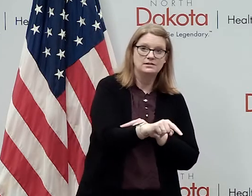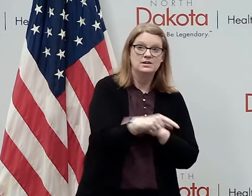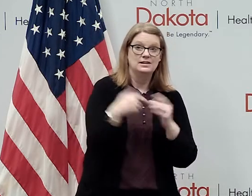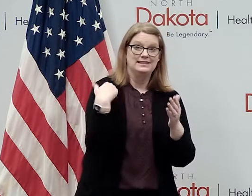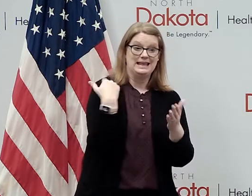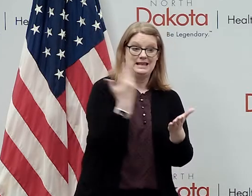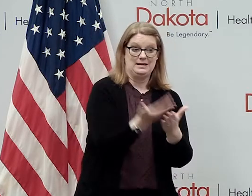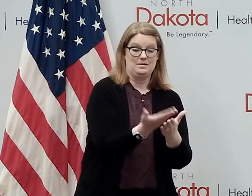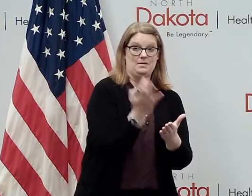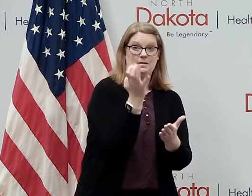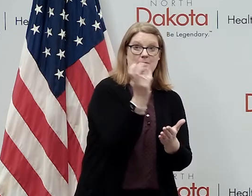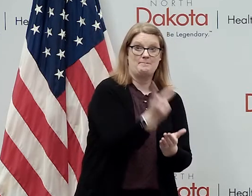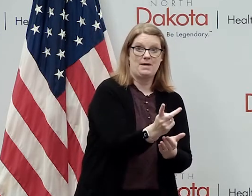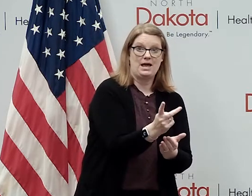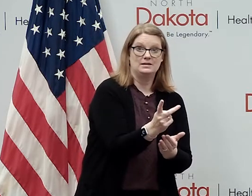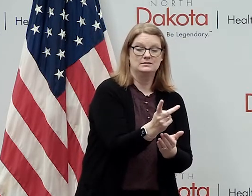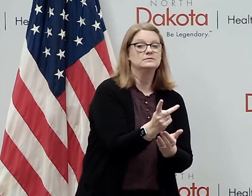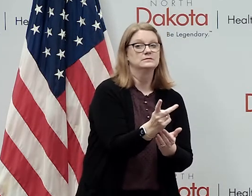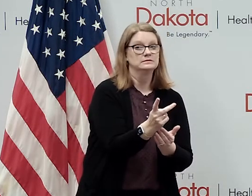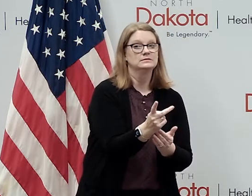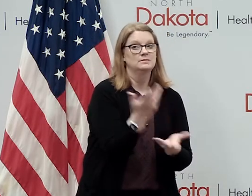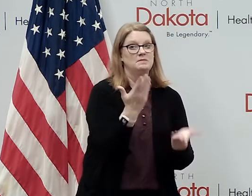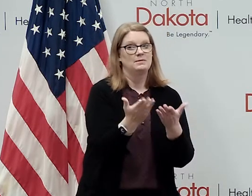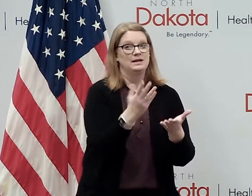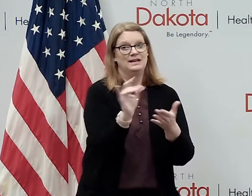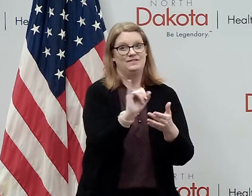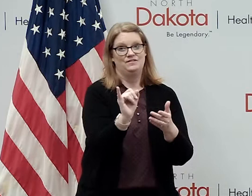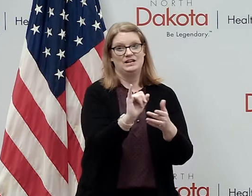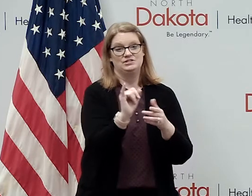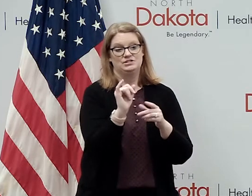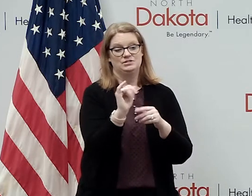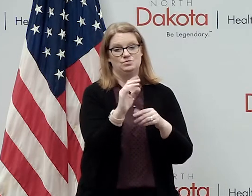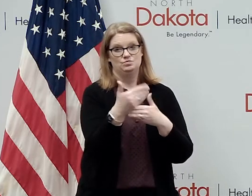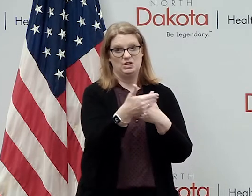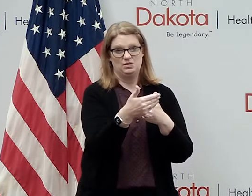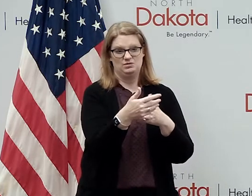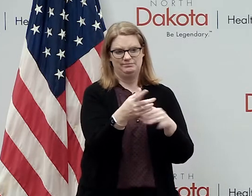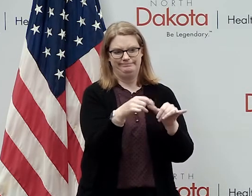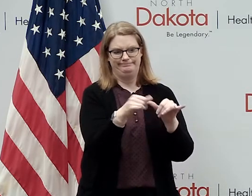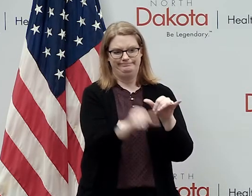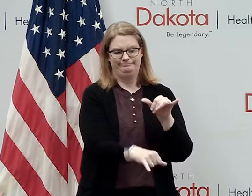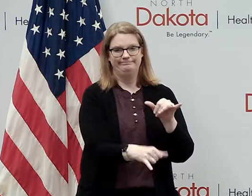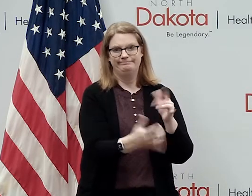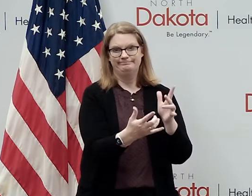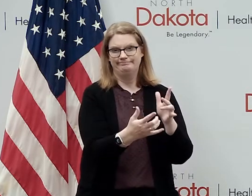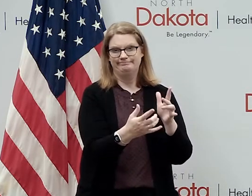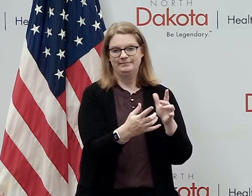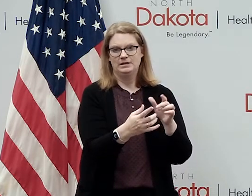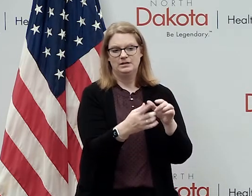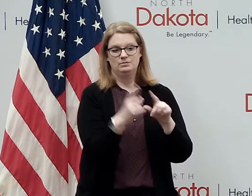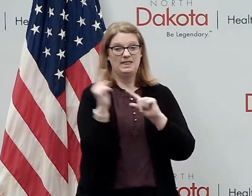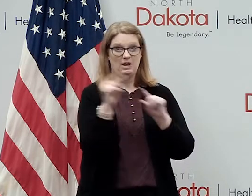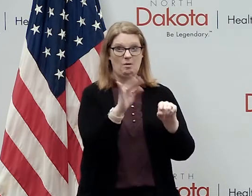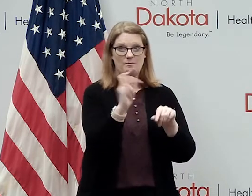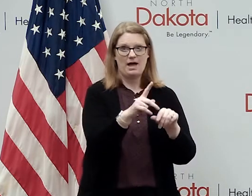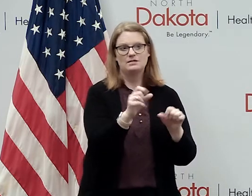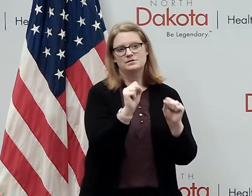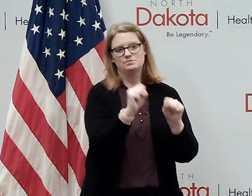their return in order to ensure the safety of all residents, including the potential for